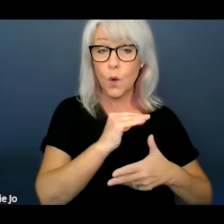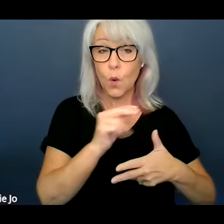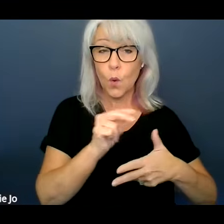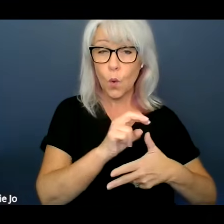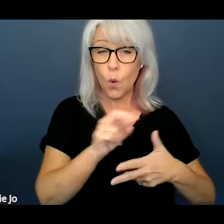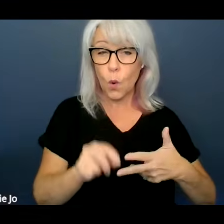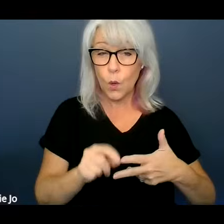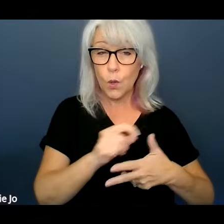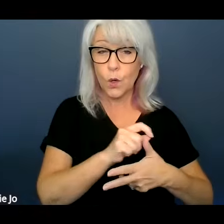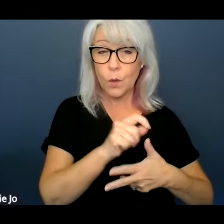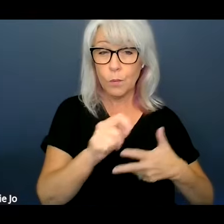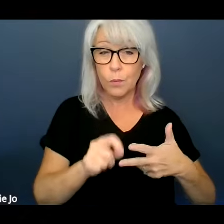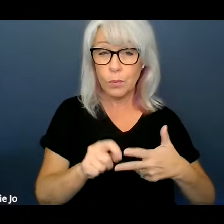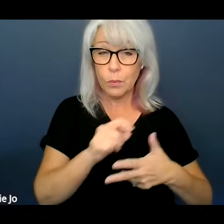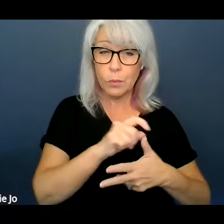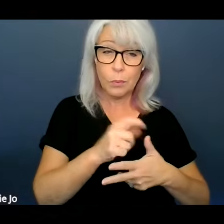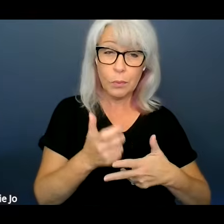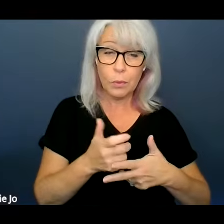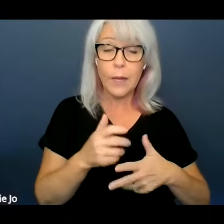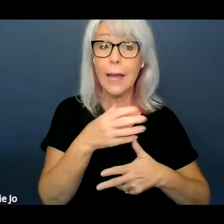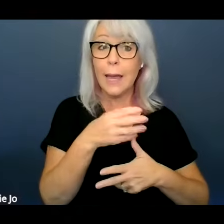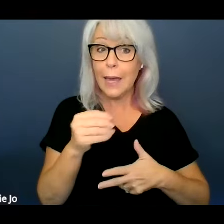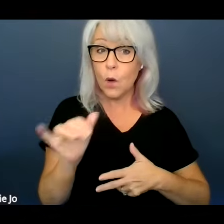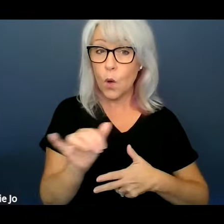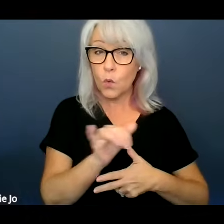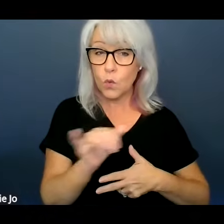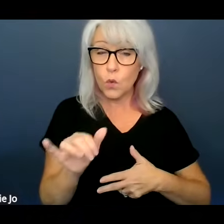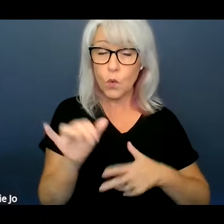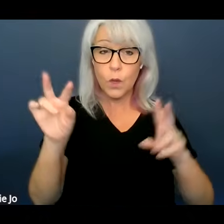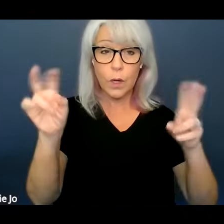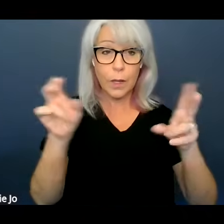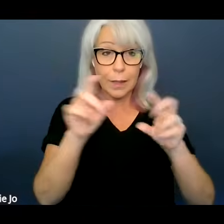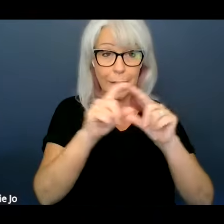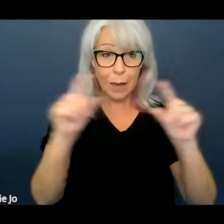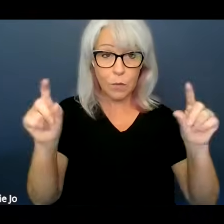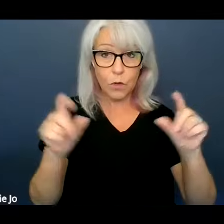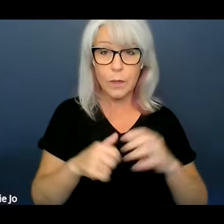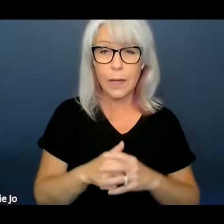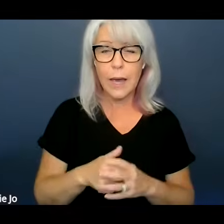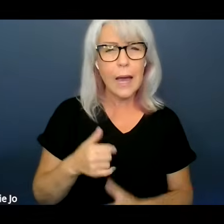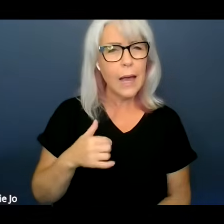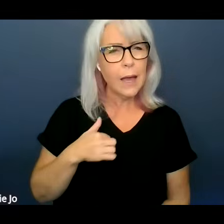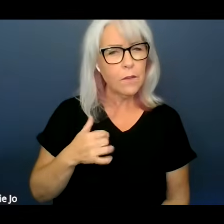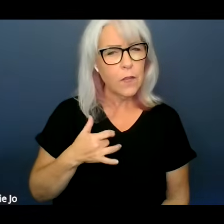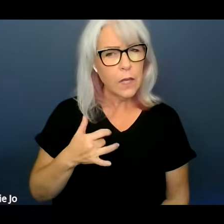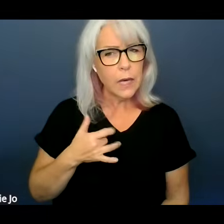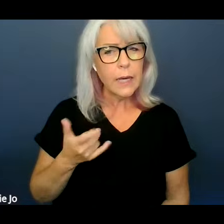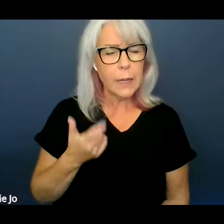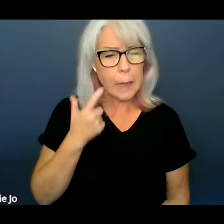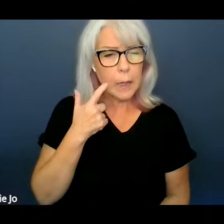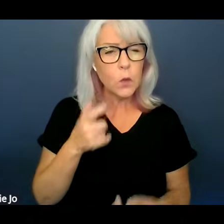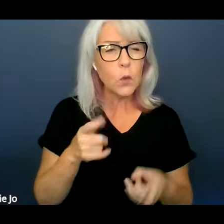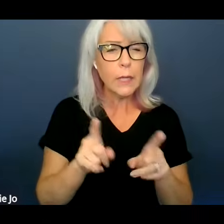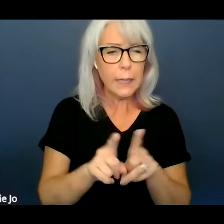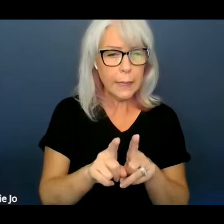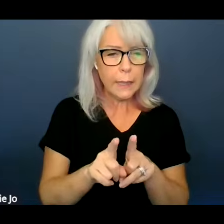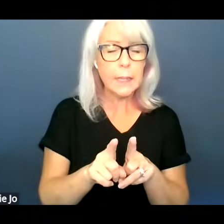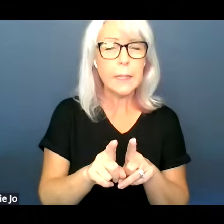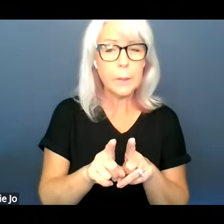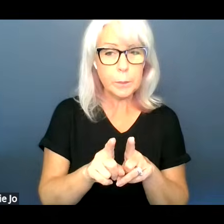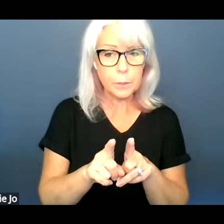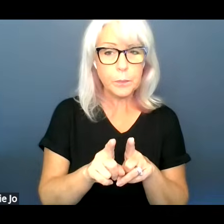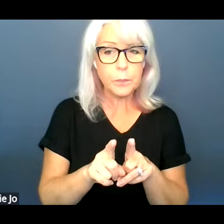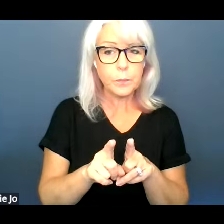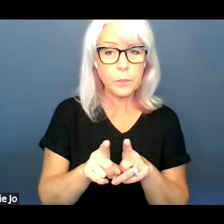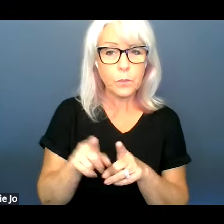points and the caption. I find myself in agreement here with Mr.